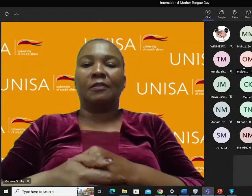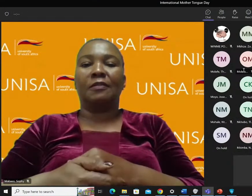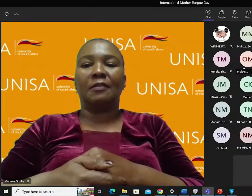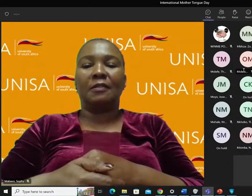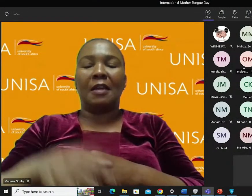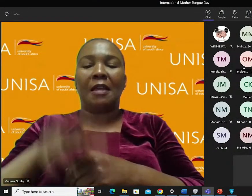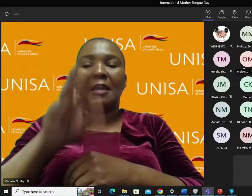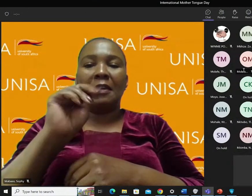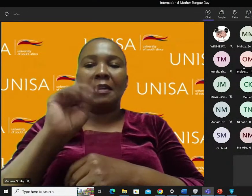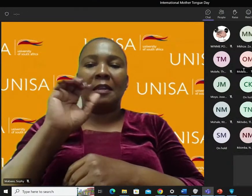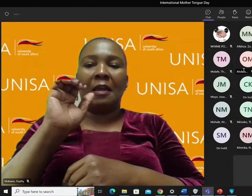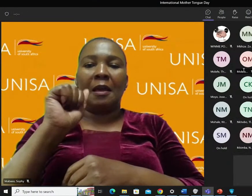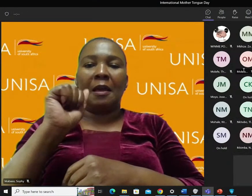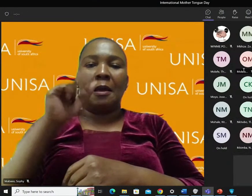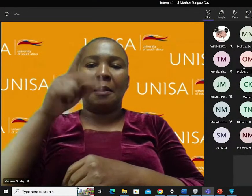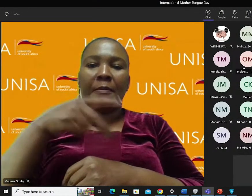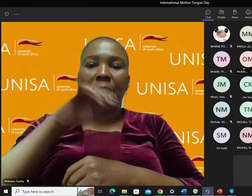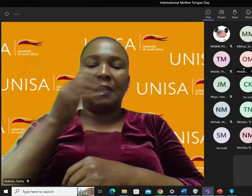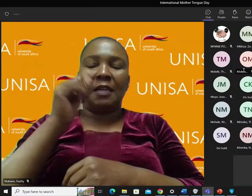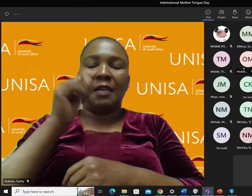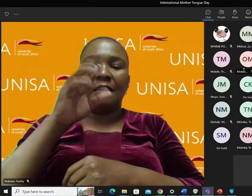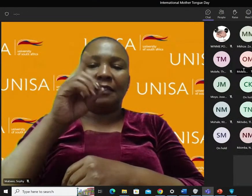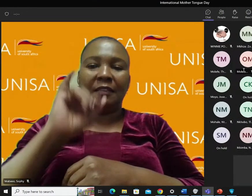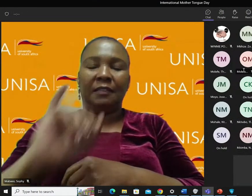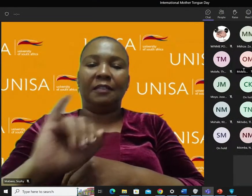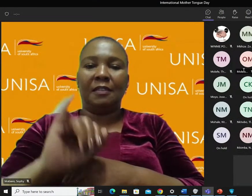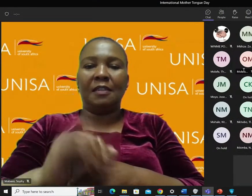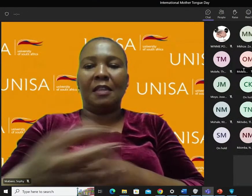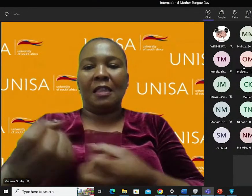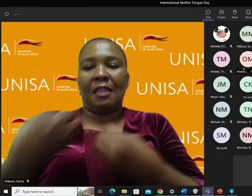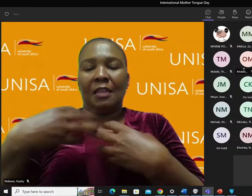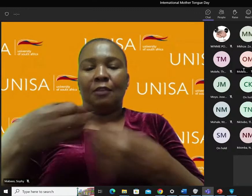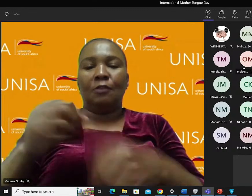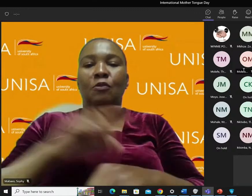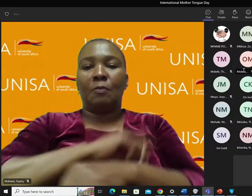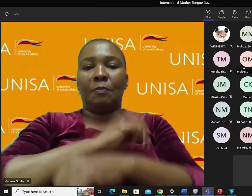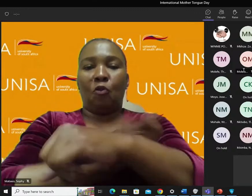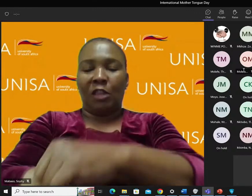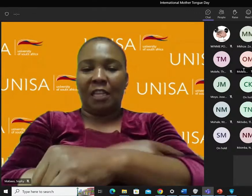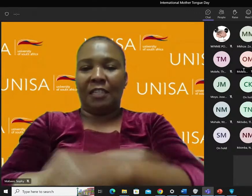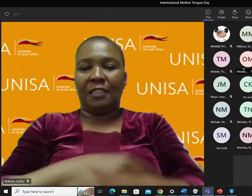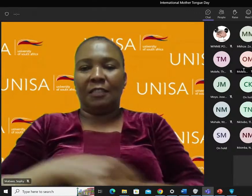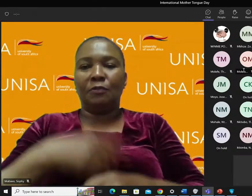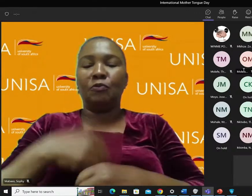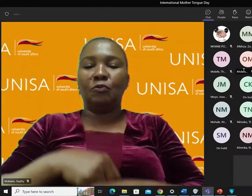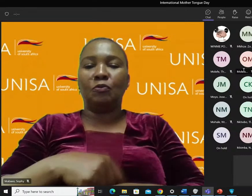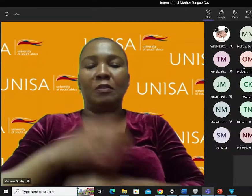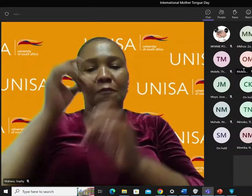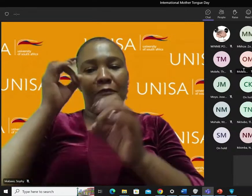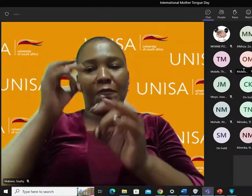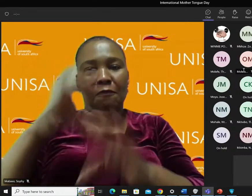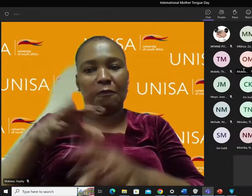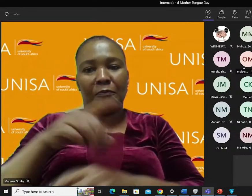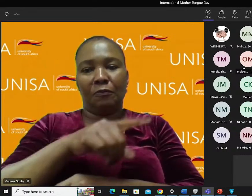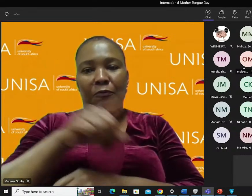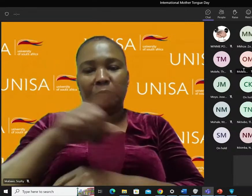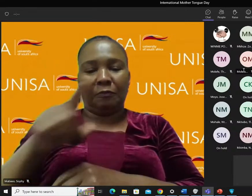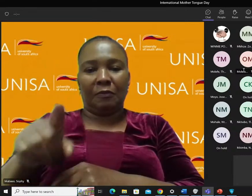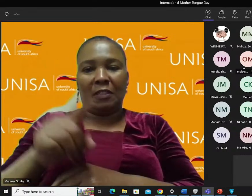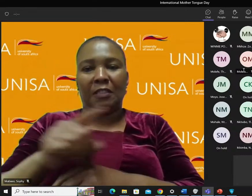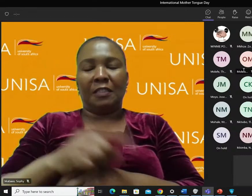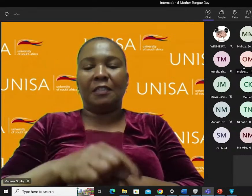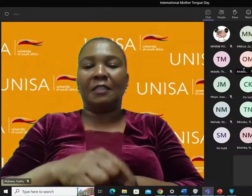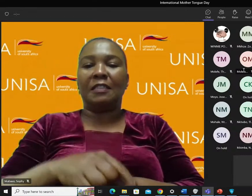Napiadi has gave me the authority to let you know that the launch of